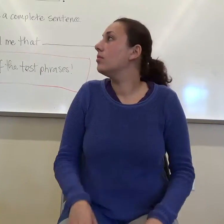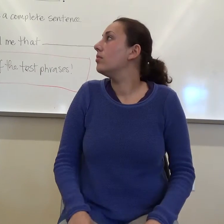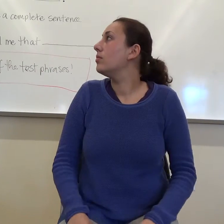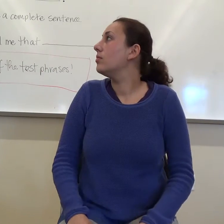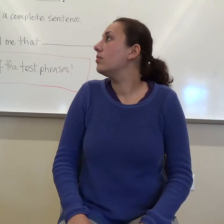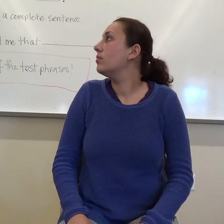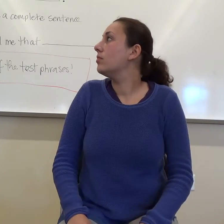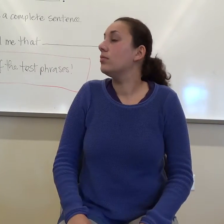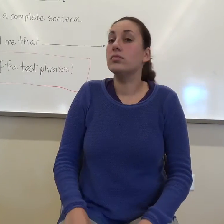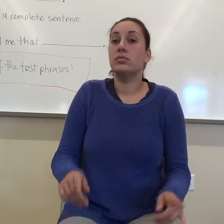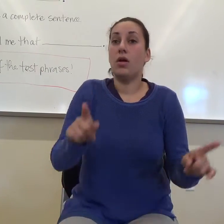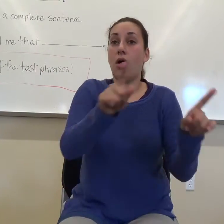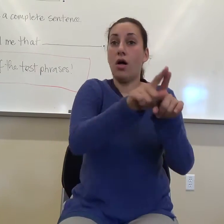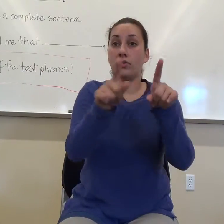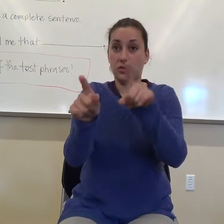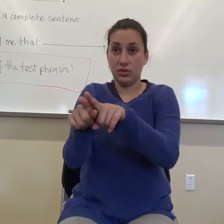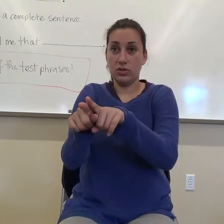Here's another one,